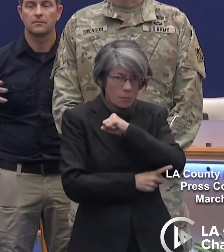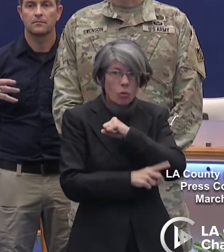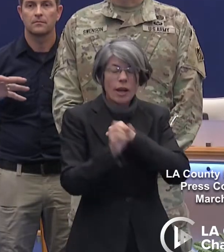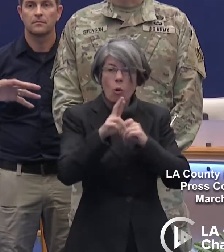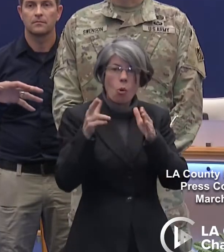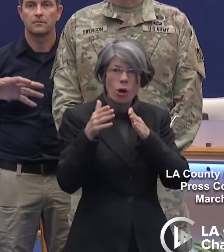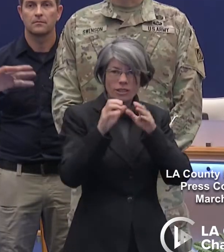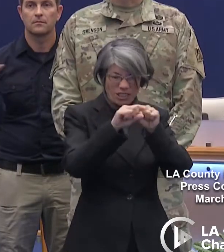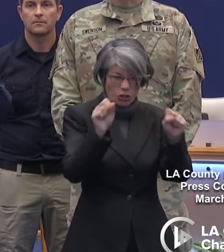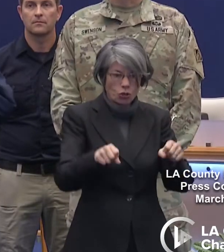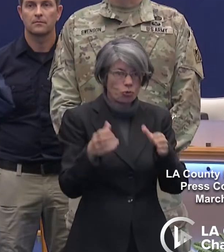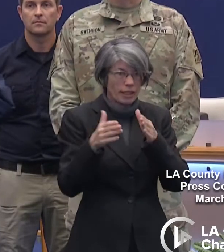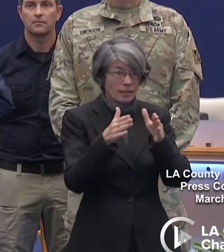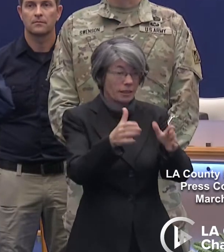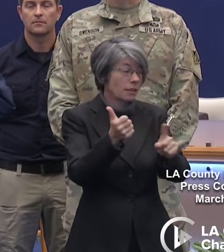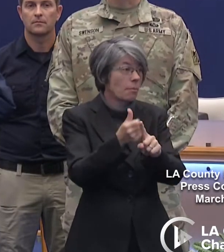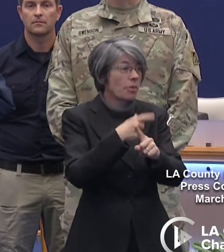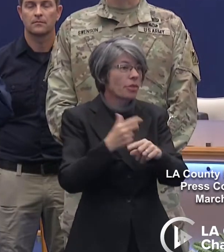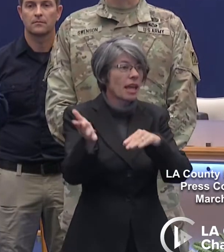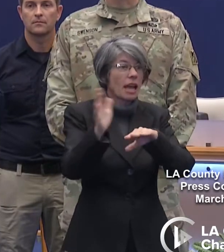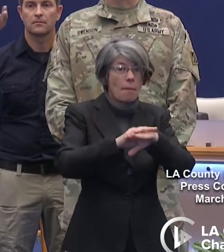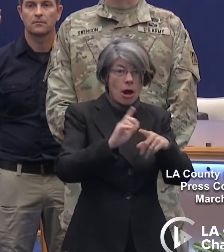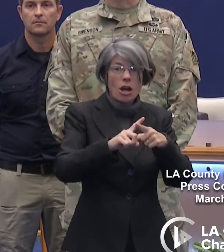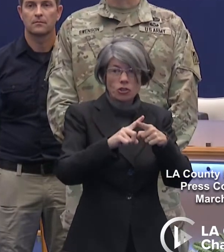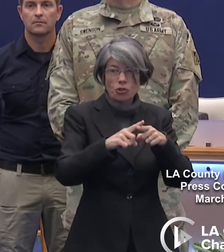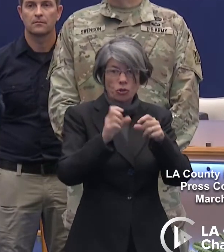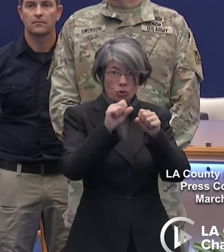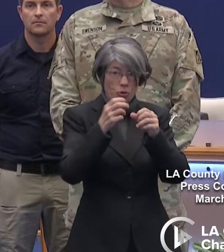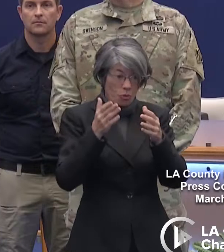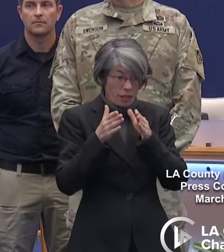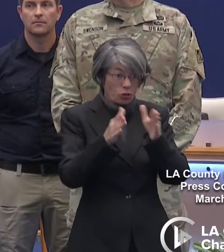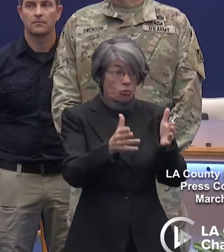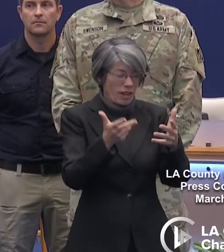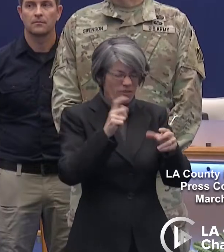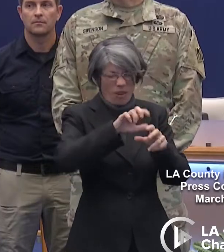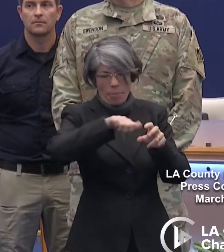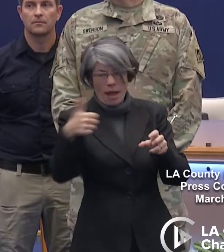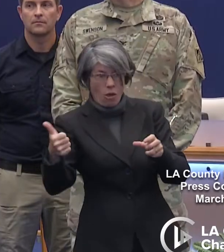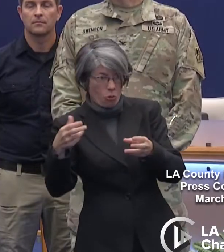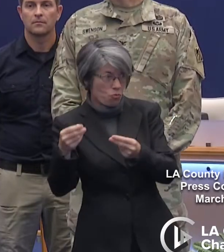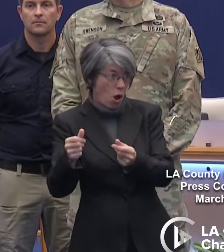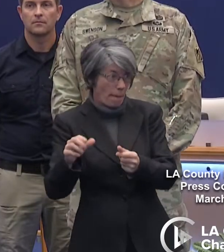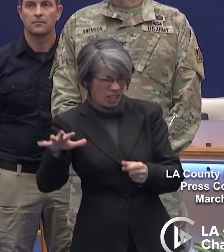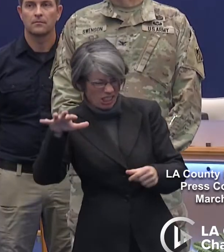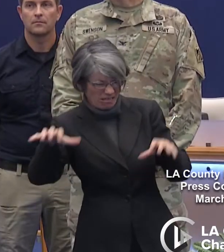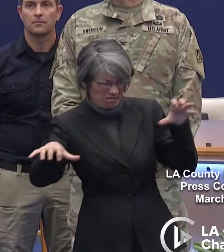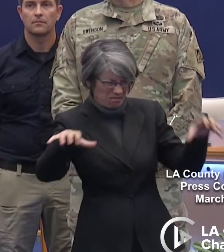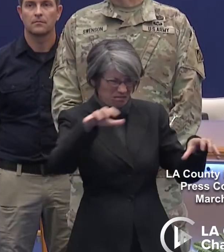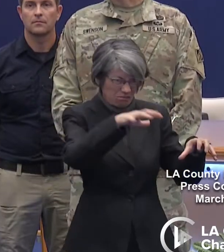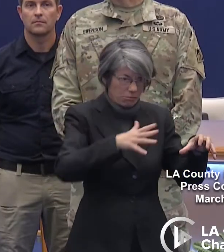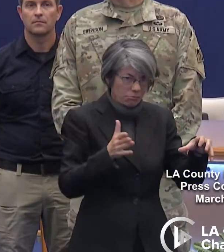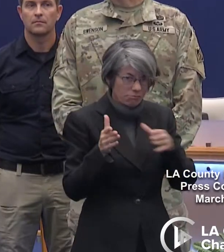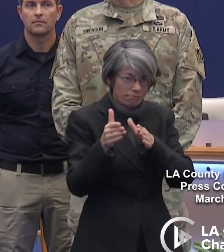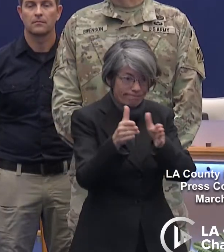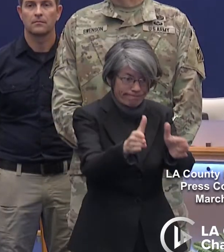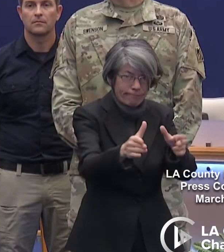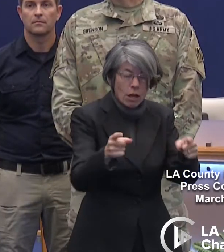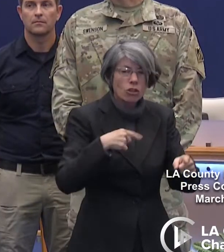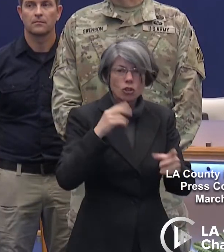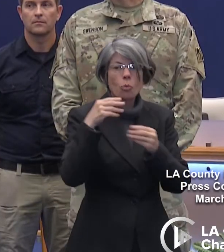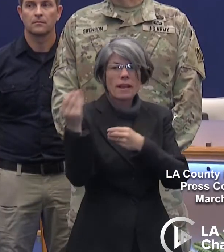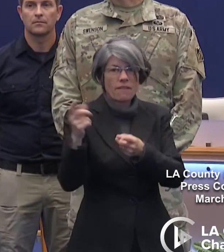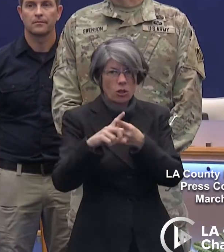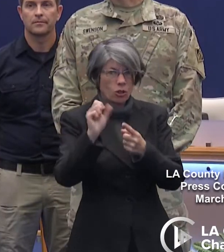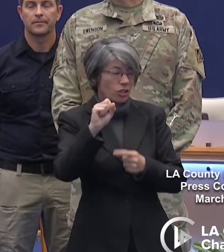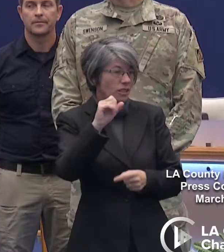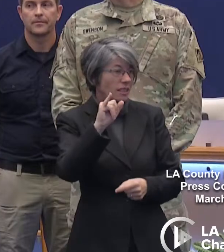street systems where debris comes onto the street off of the adjacent properties. And so we map that, and we've given that to Sierra Madre